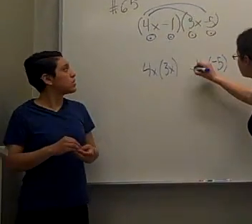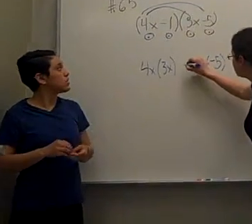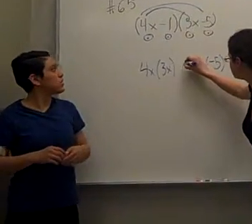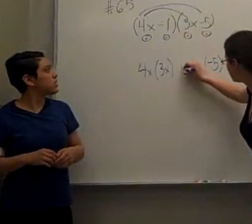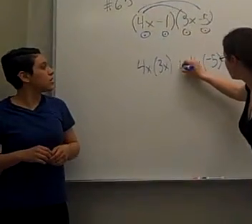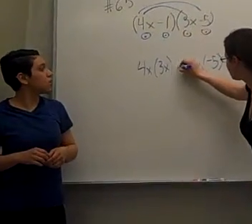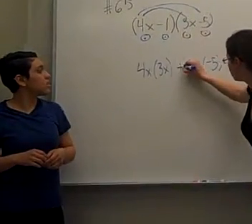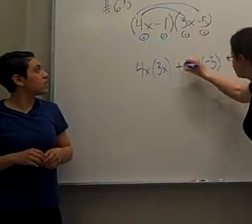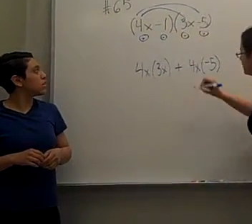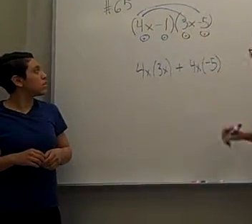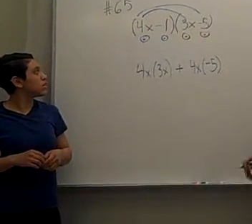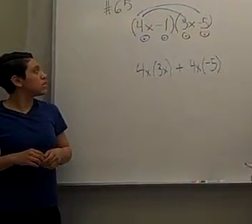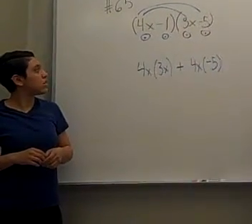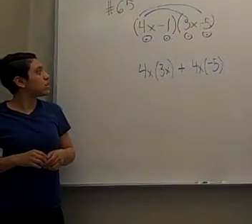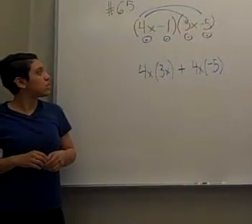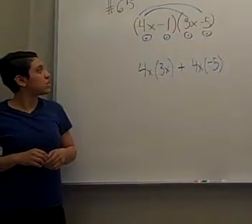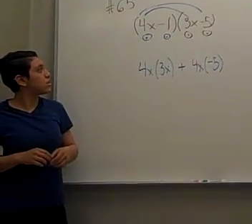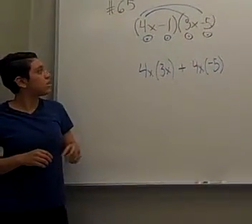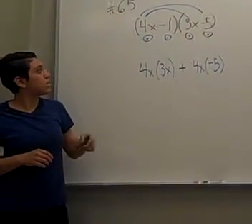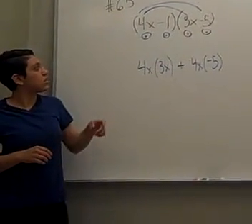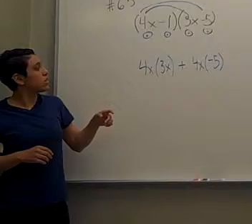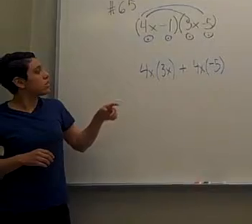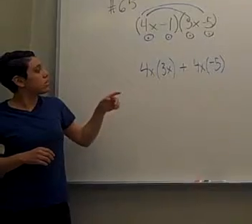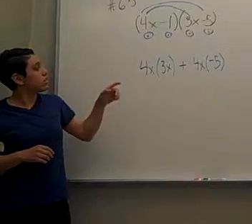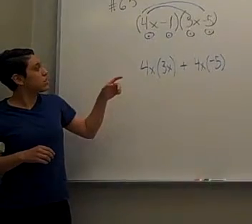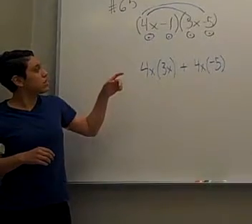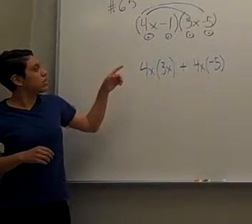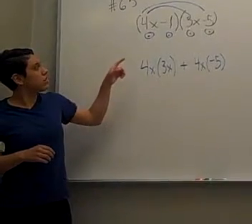4x, so this is a plus.